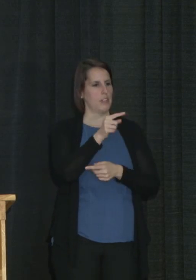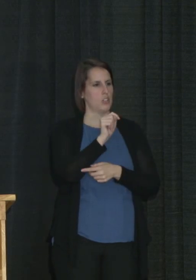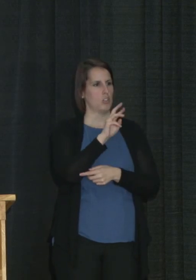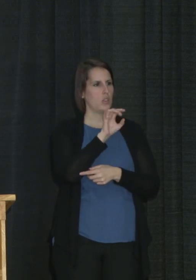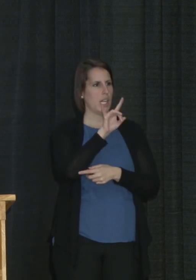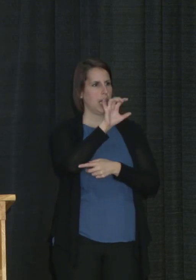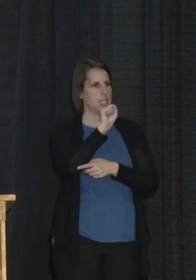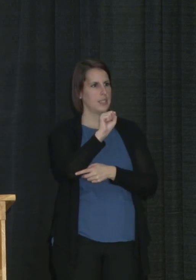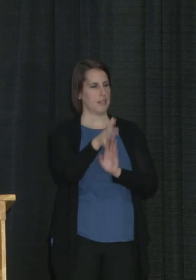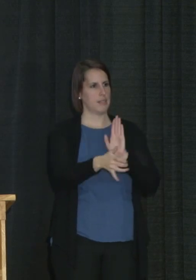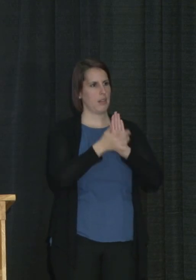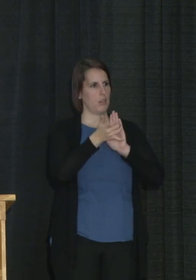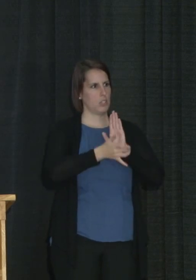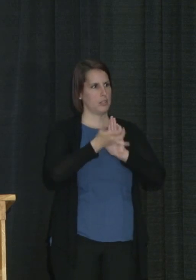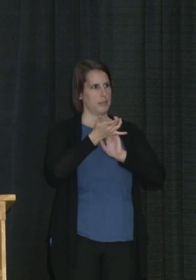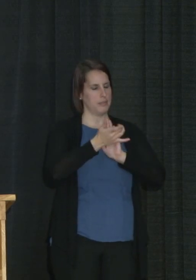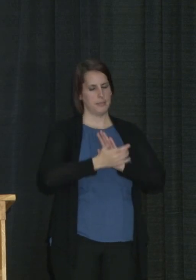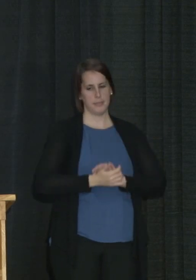Trades and Technology.